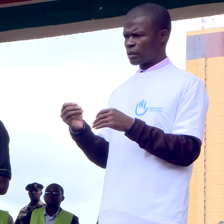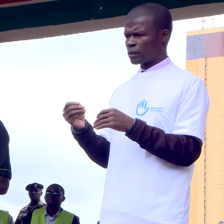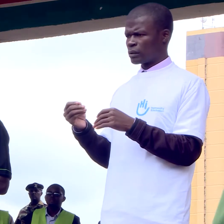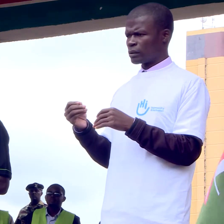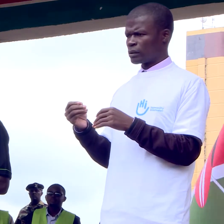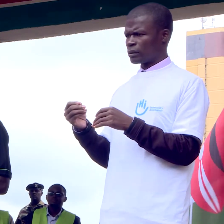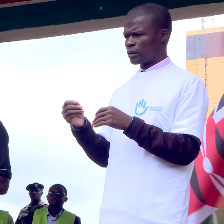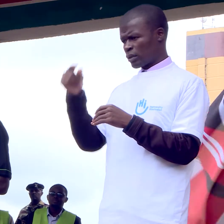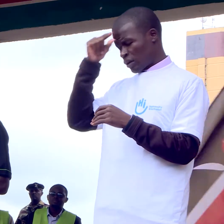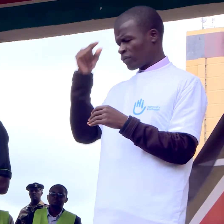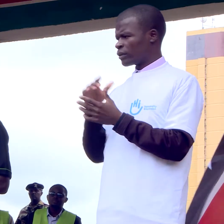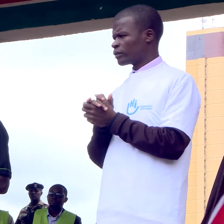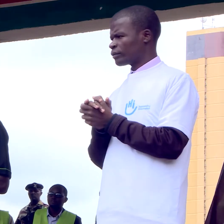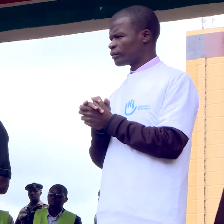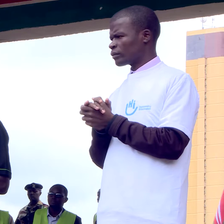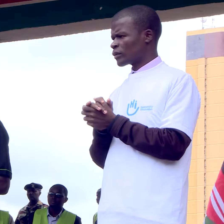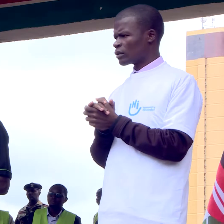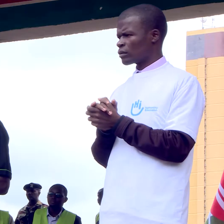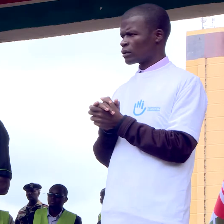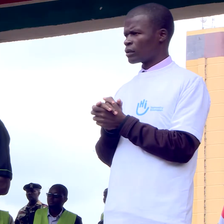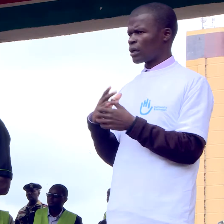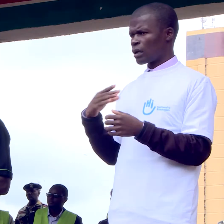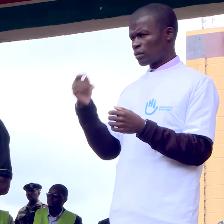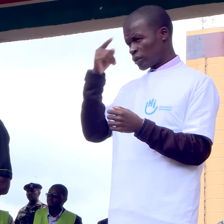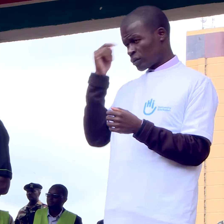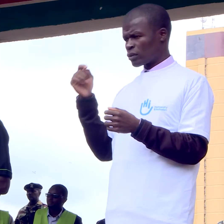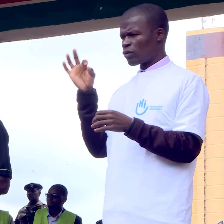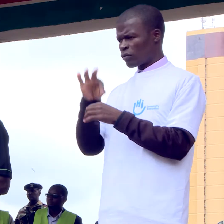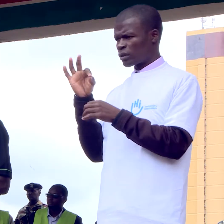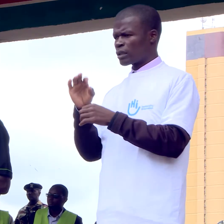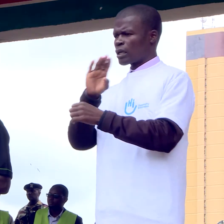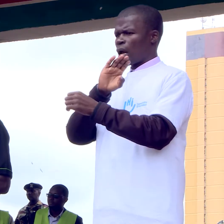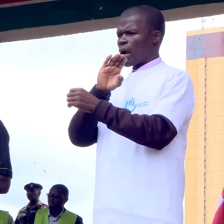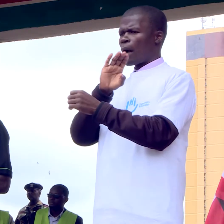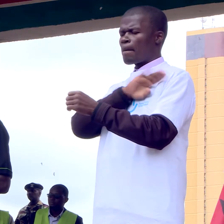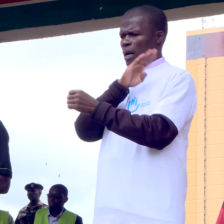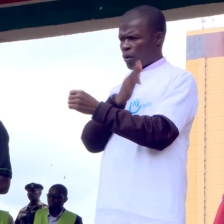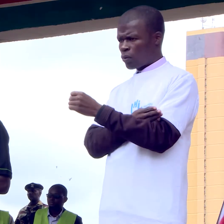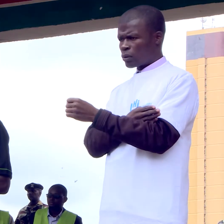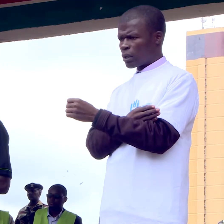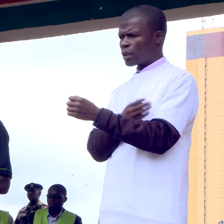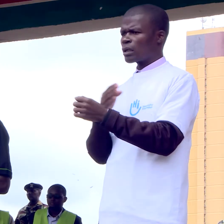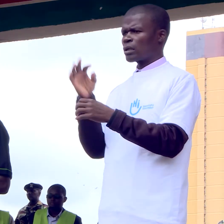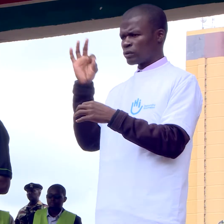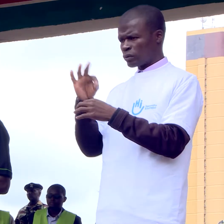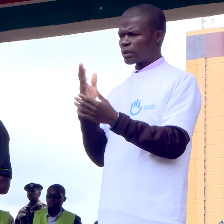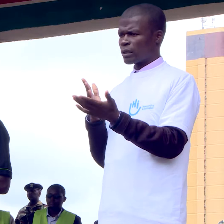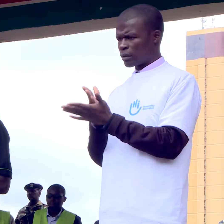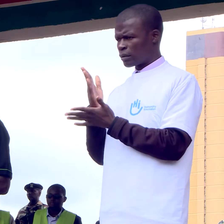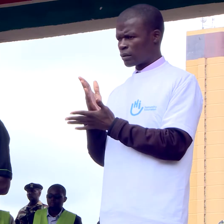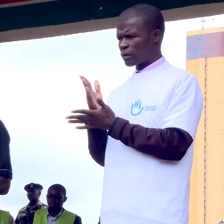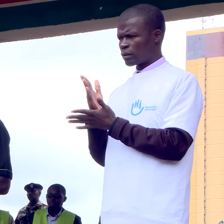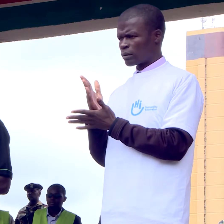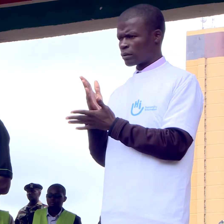informed voter is empowered to exercise his or her democratic right, which will in turn enhance